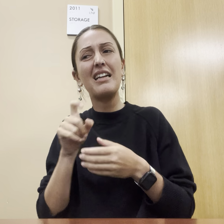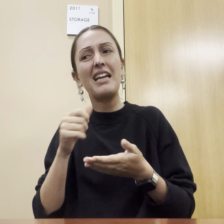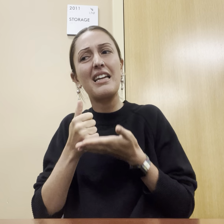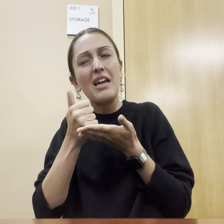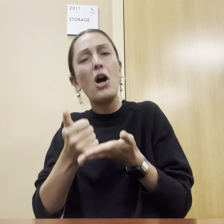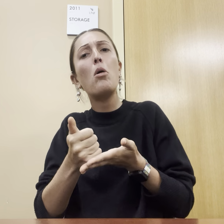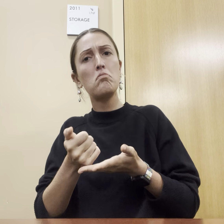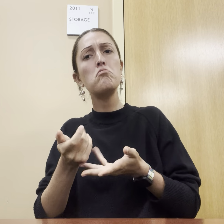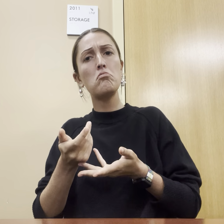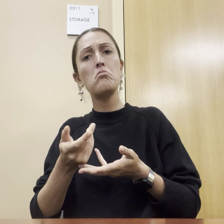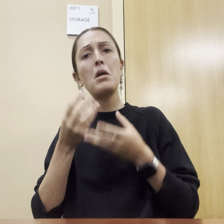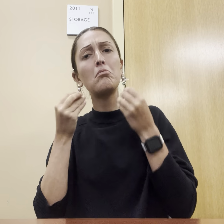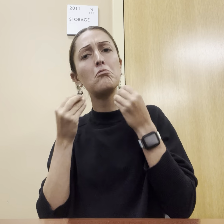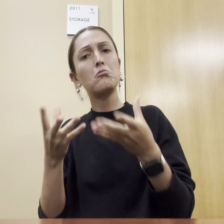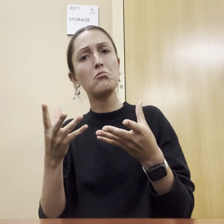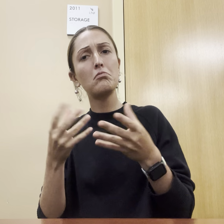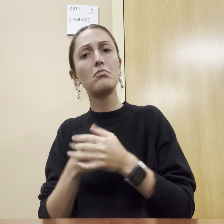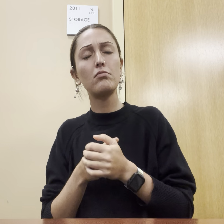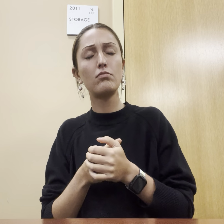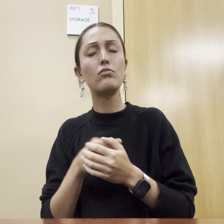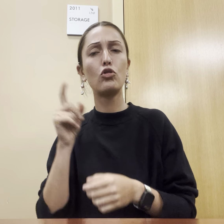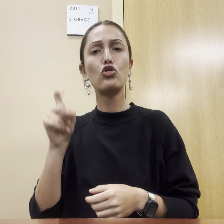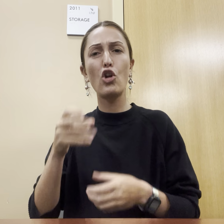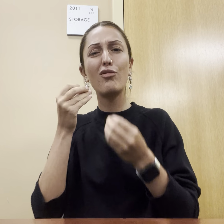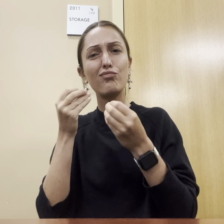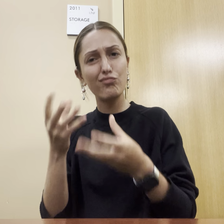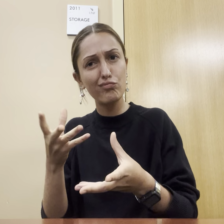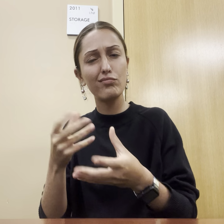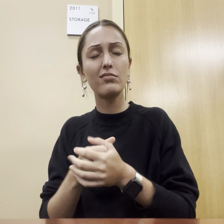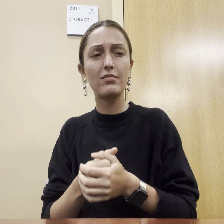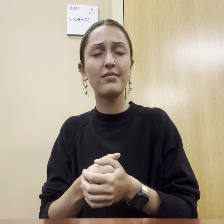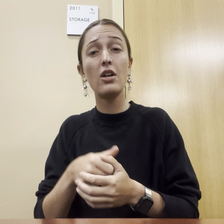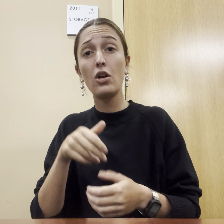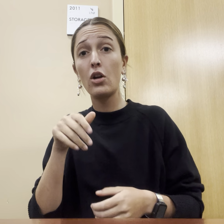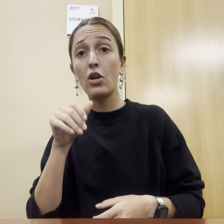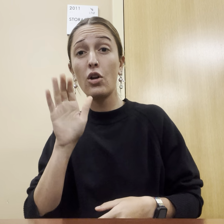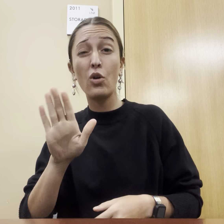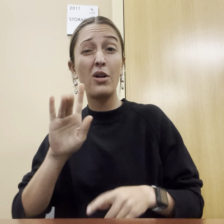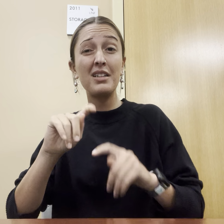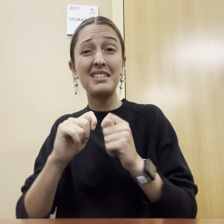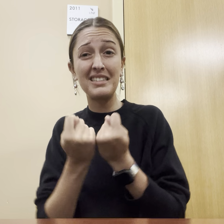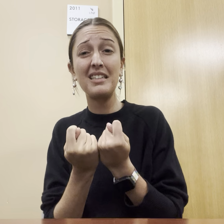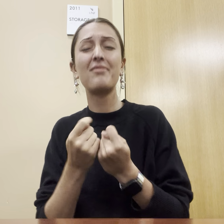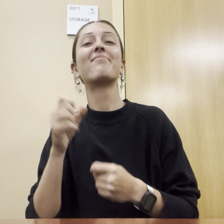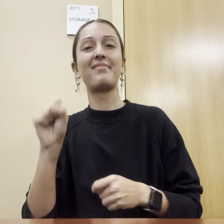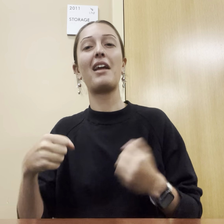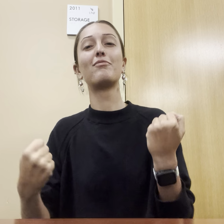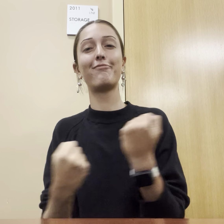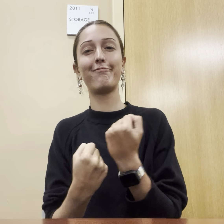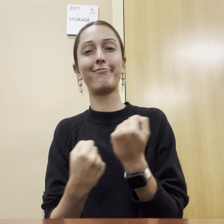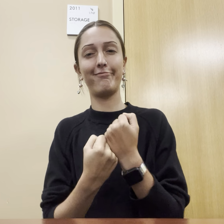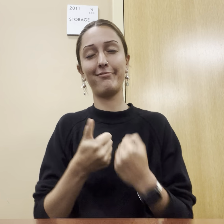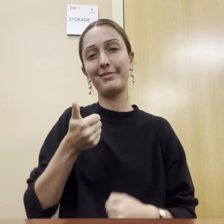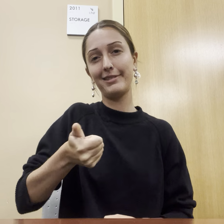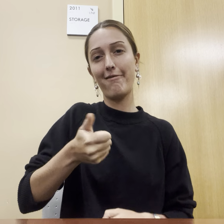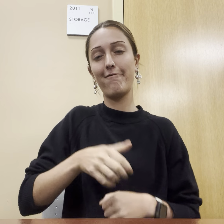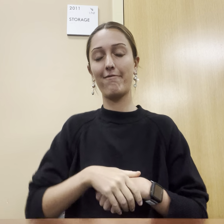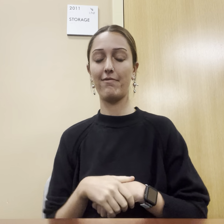agreeing with you. It is not okay for your team not to be supportive, because you both are there for the deaf community and for the hearing